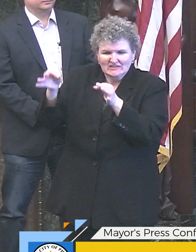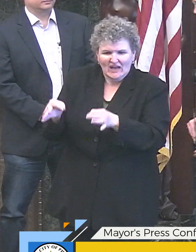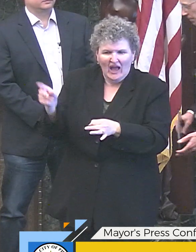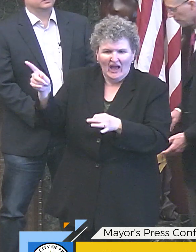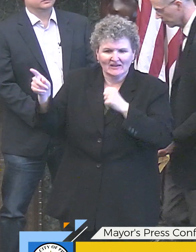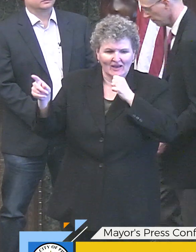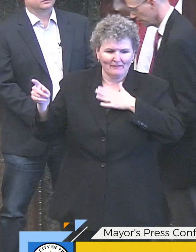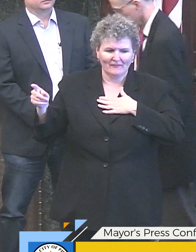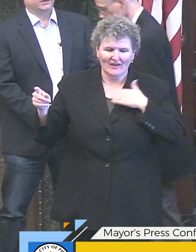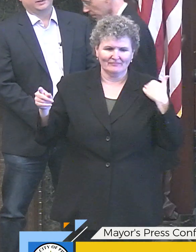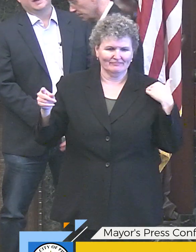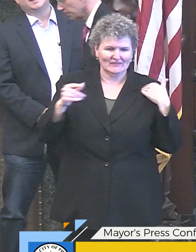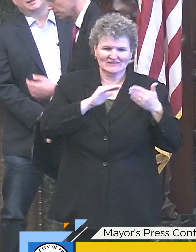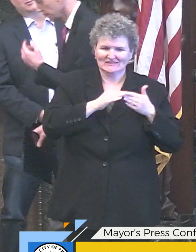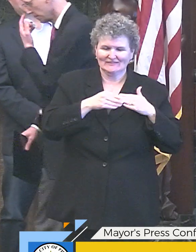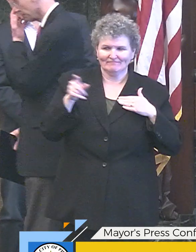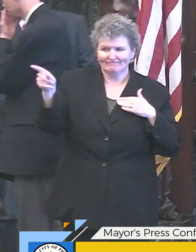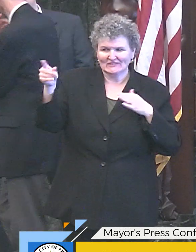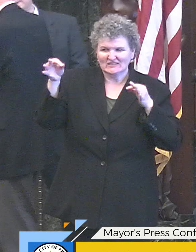Thank you.